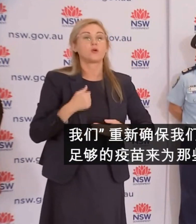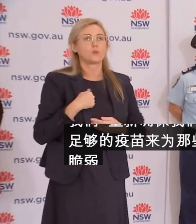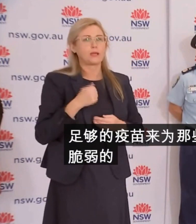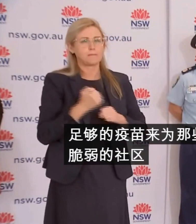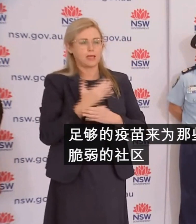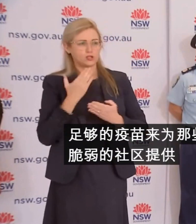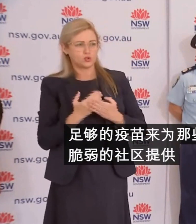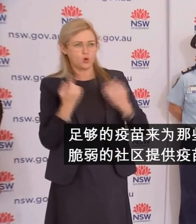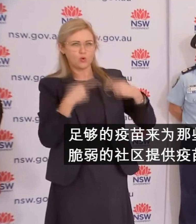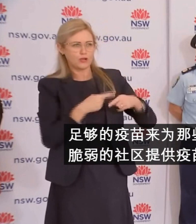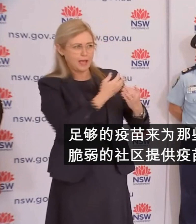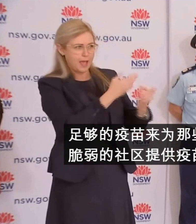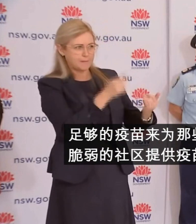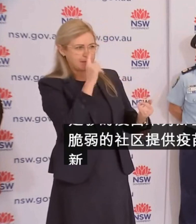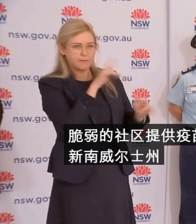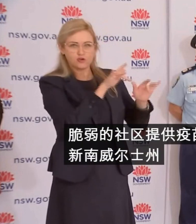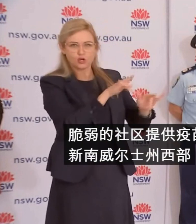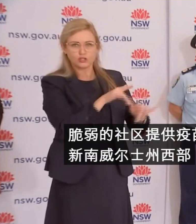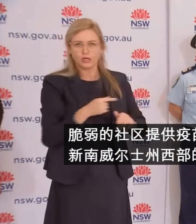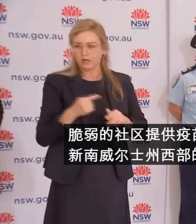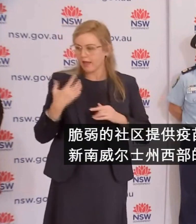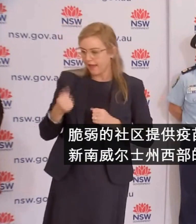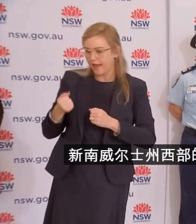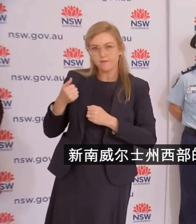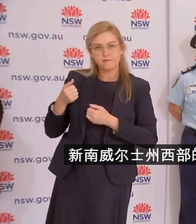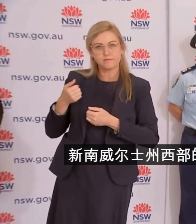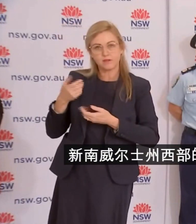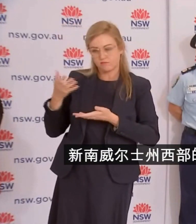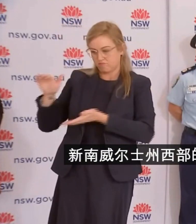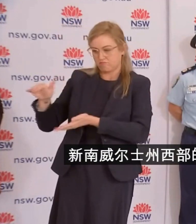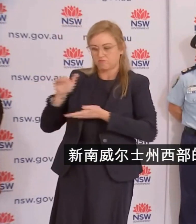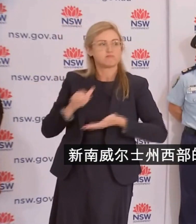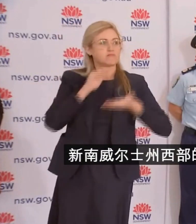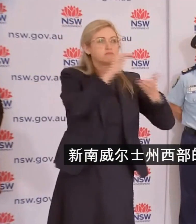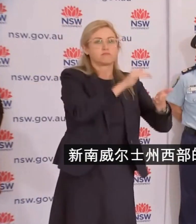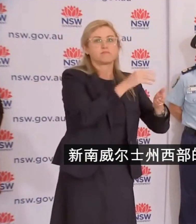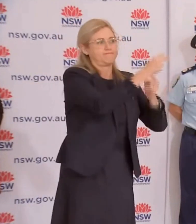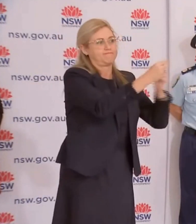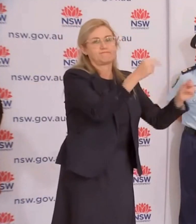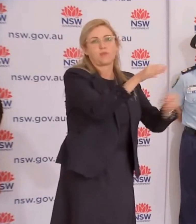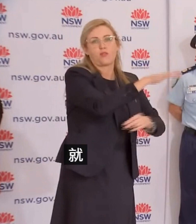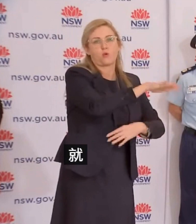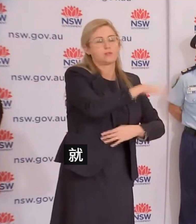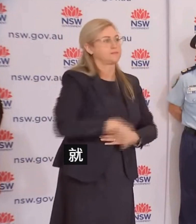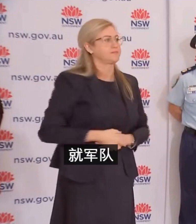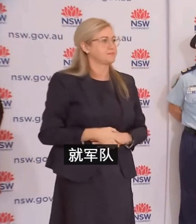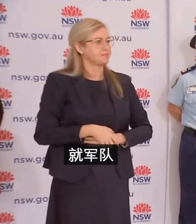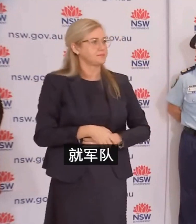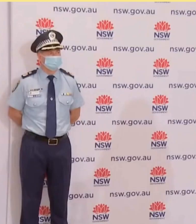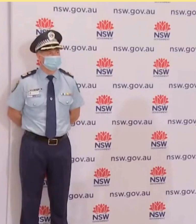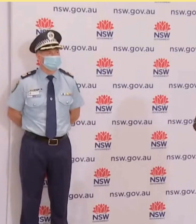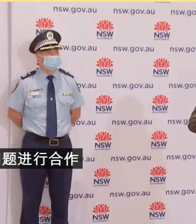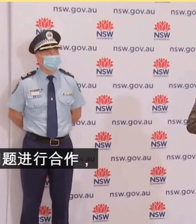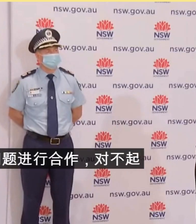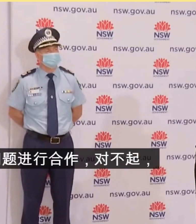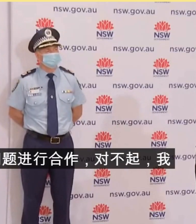provide those vulnerable communities and working with those communities in Western New South Wales. I'm sorry, Clinton. Regarding the military's